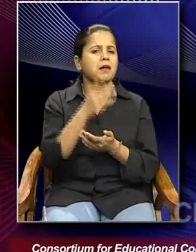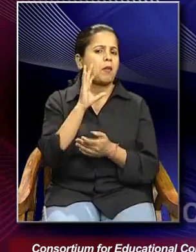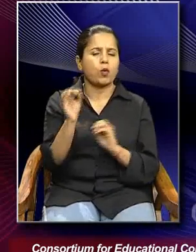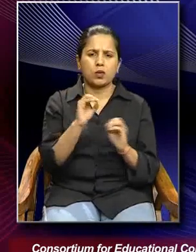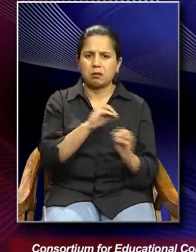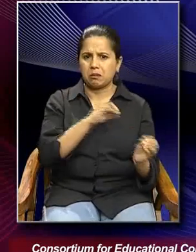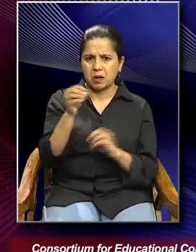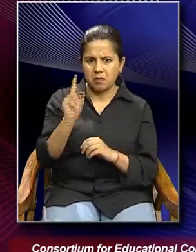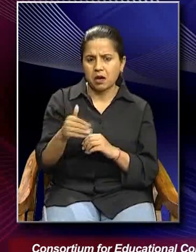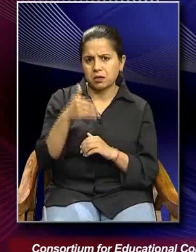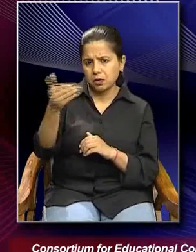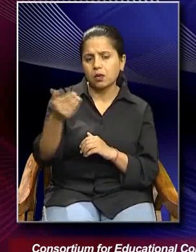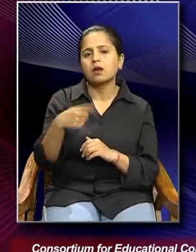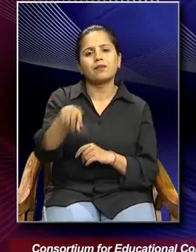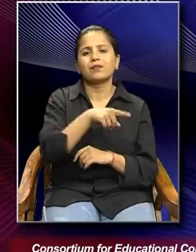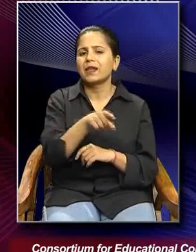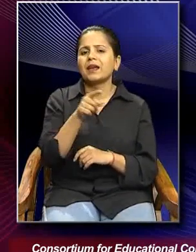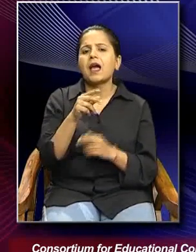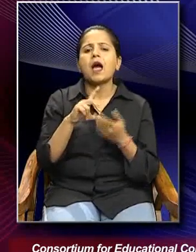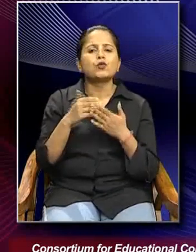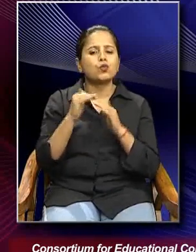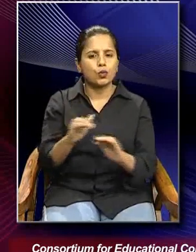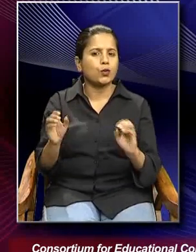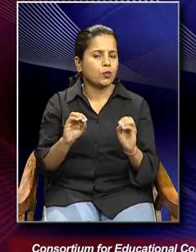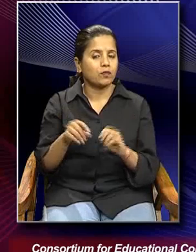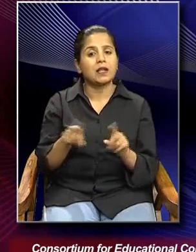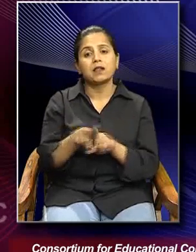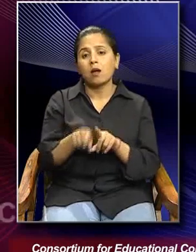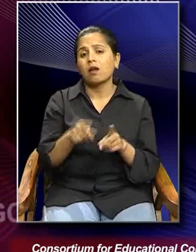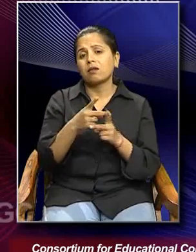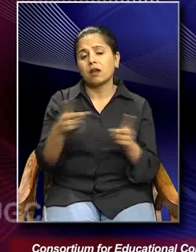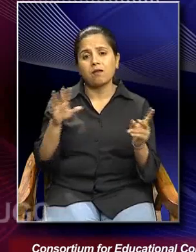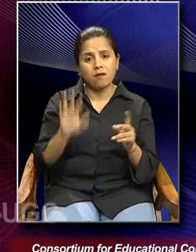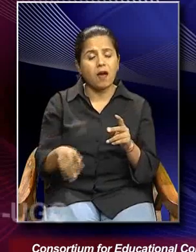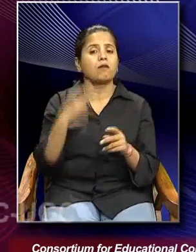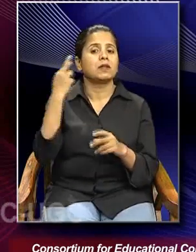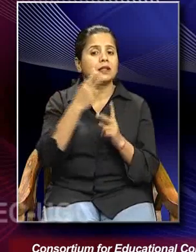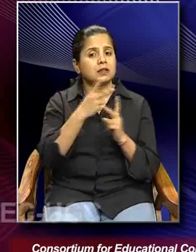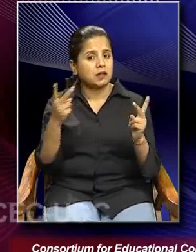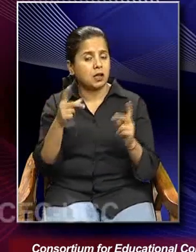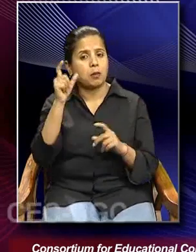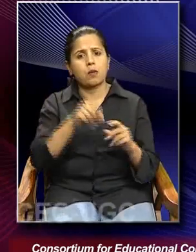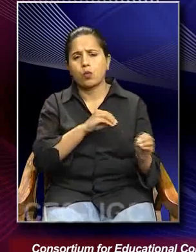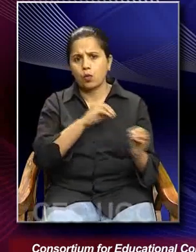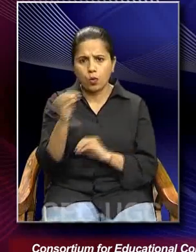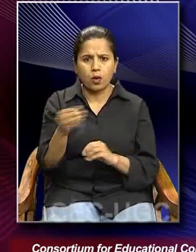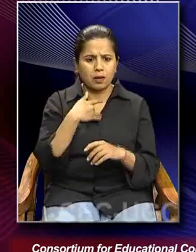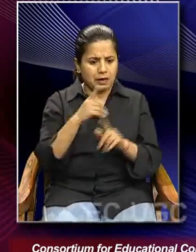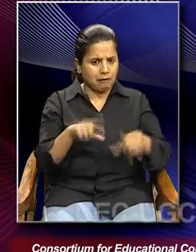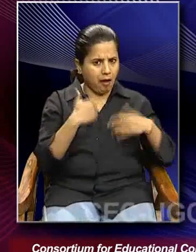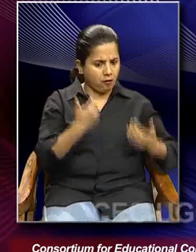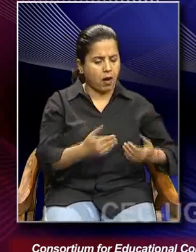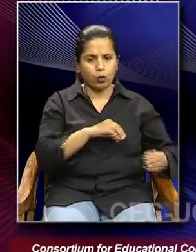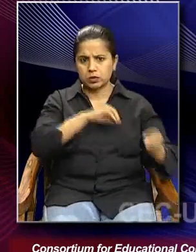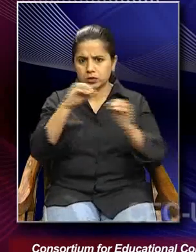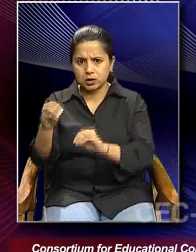place, next place or not. So there are similarly different set of factors both at the place of origin and at the place of destination